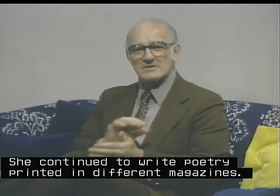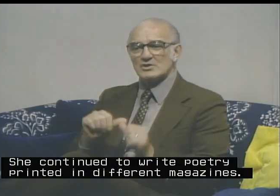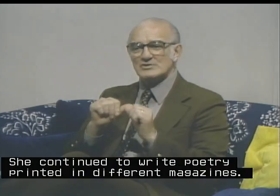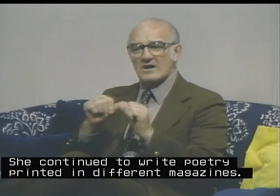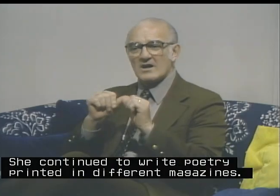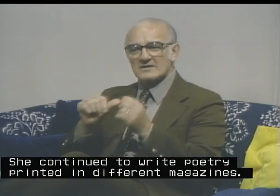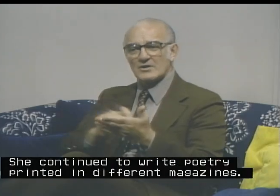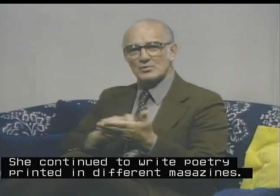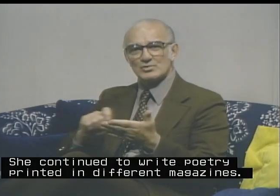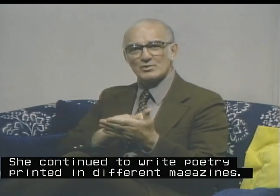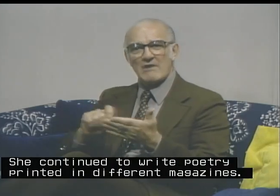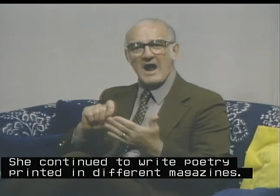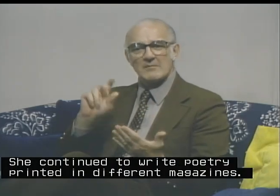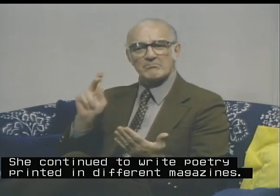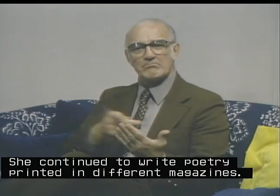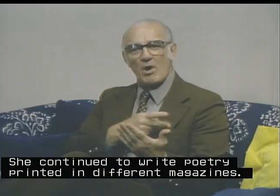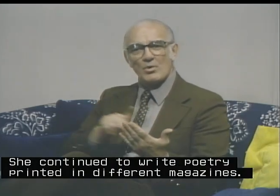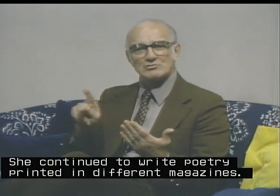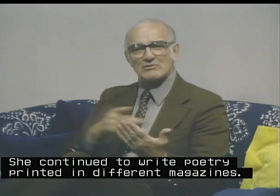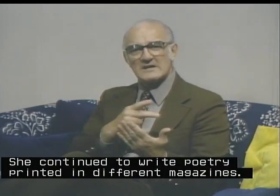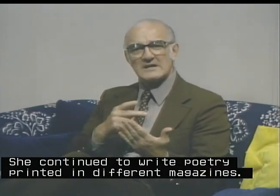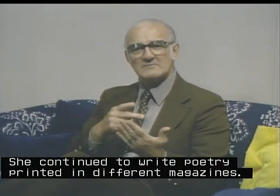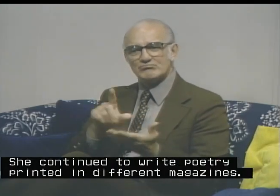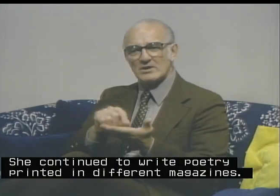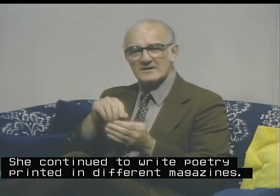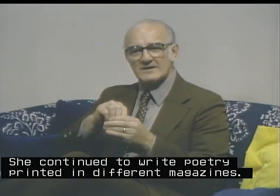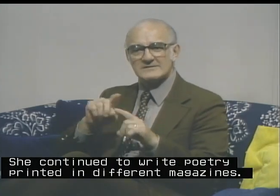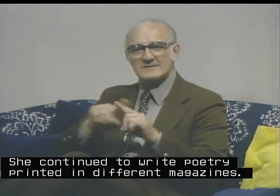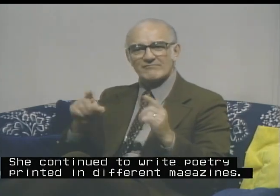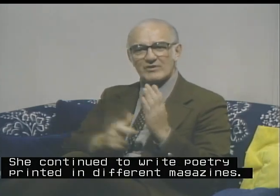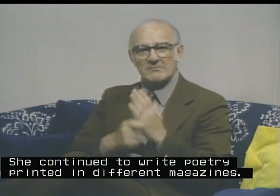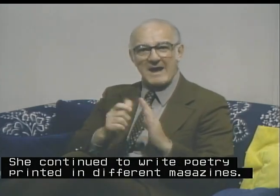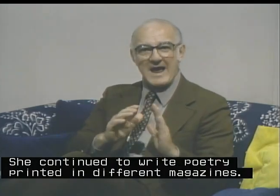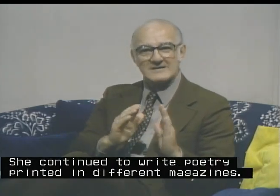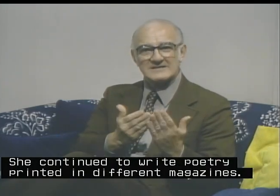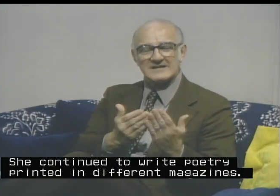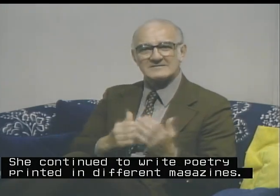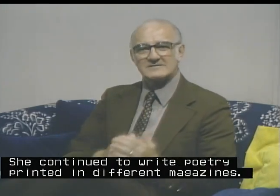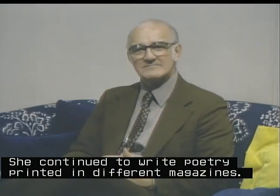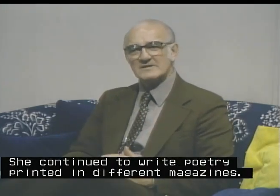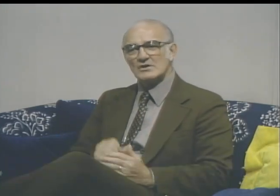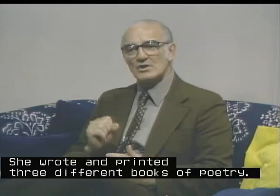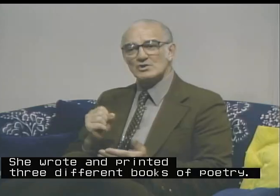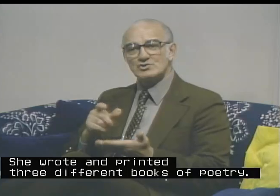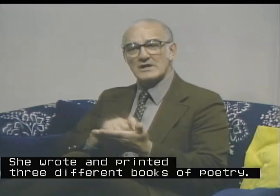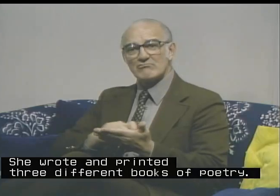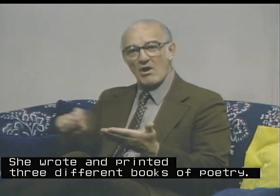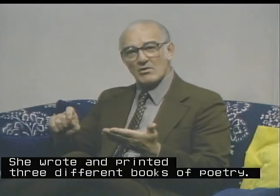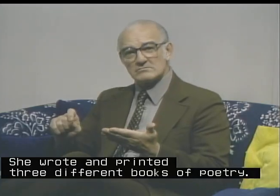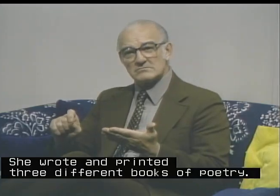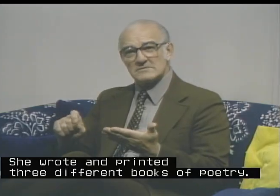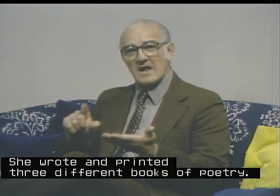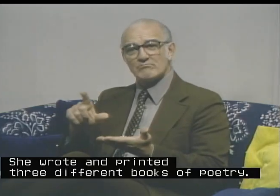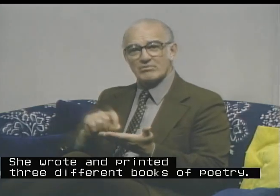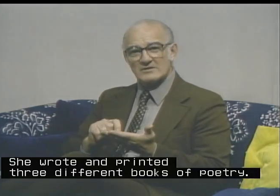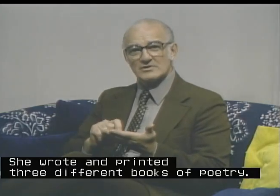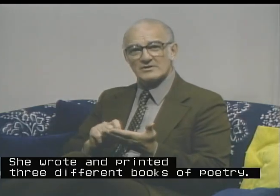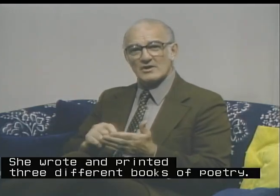She continued to write poetry printed in different magazines. She wrote and printed